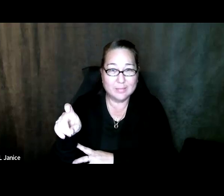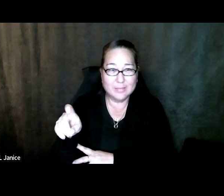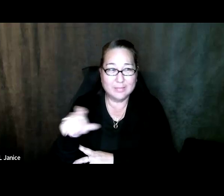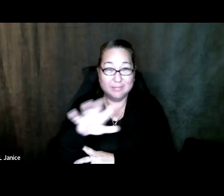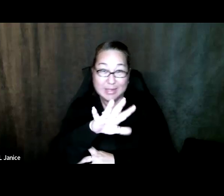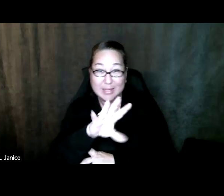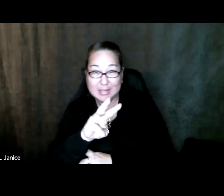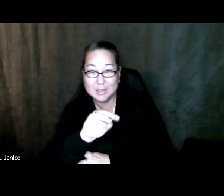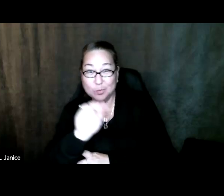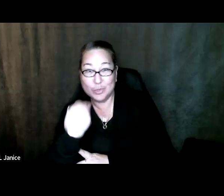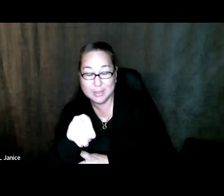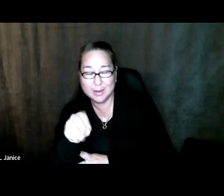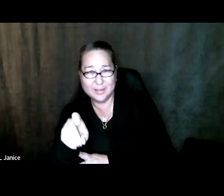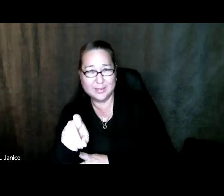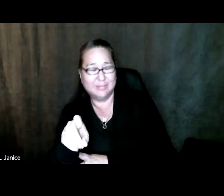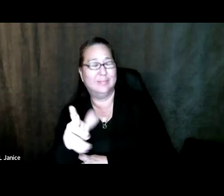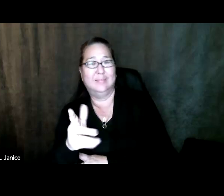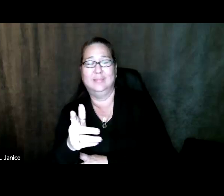56%.